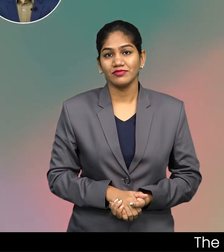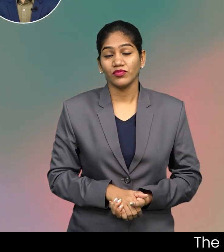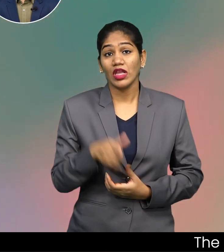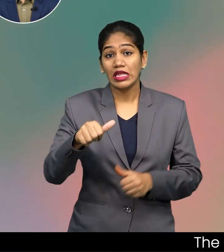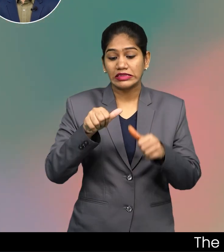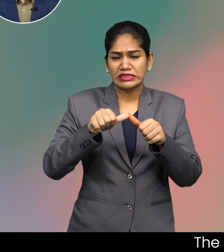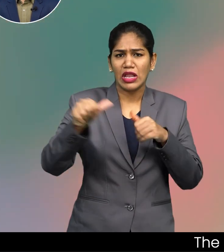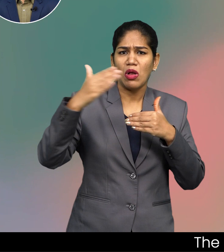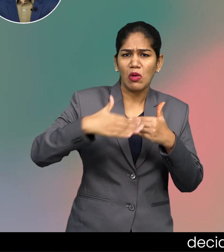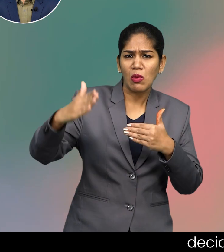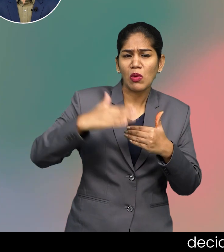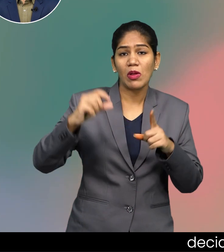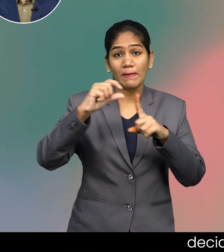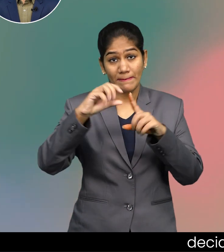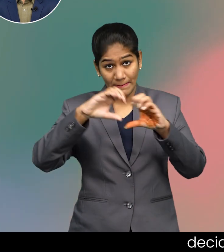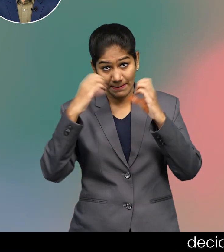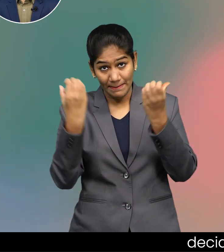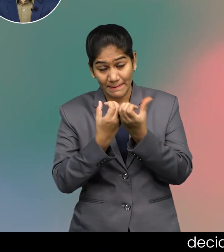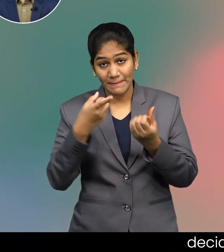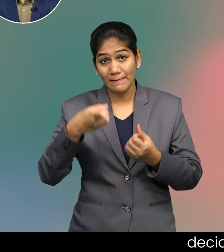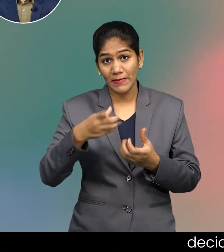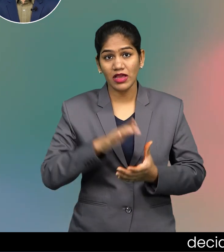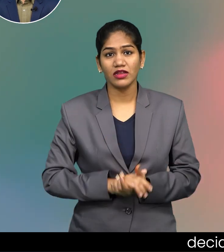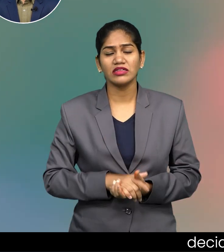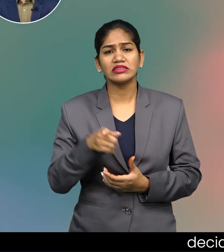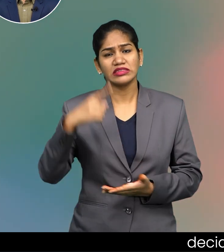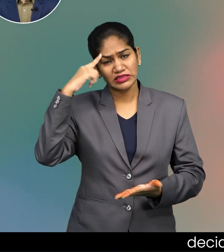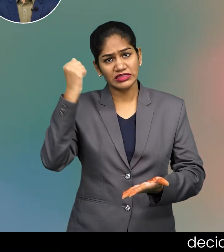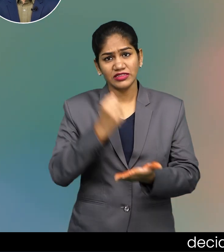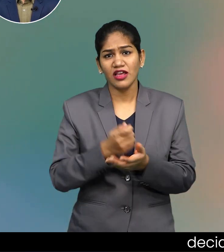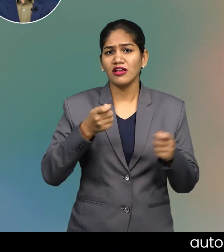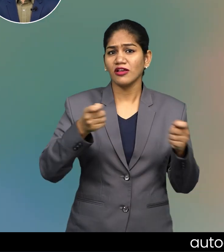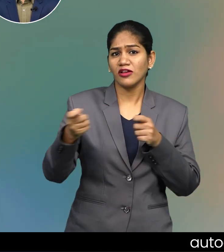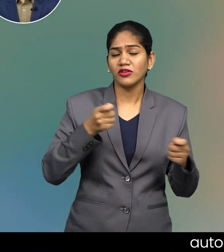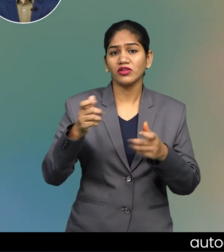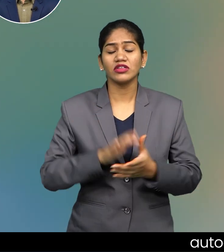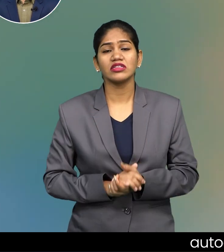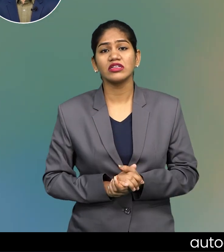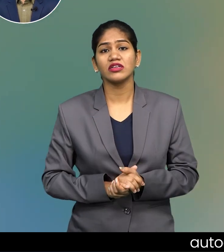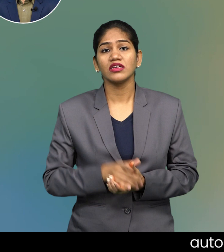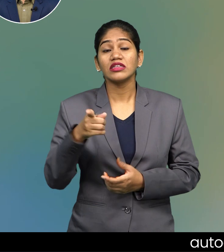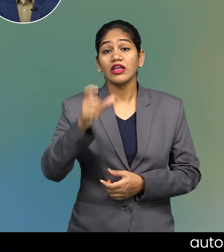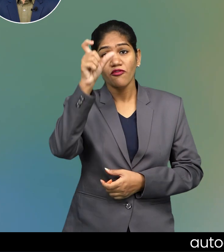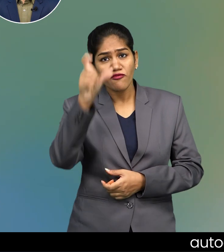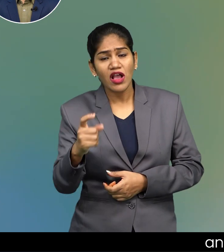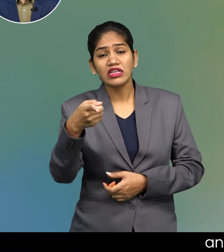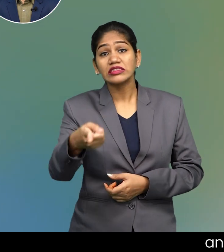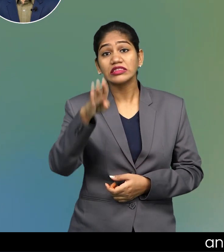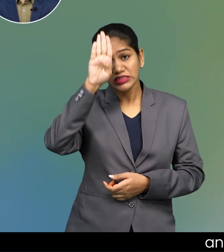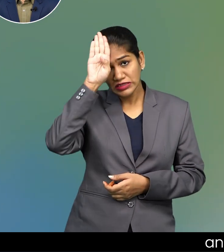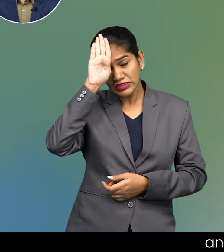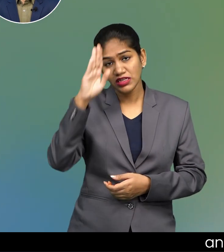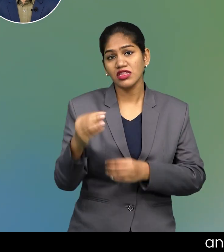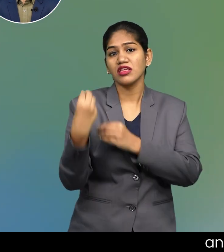The Long Parliament decided to control the autocracy of the king and